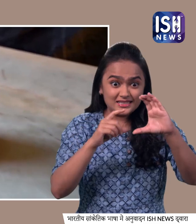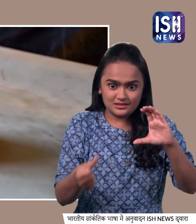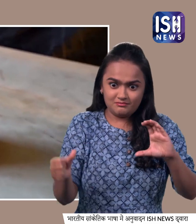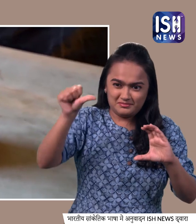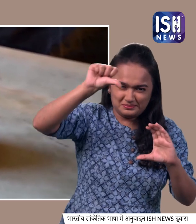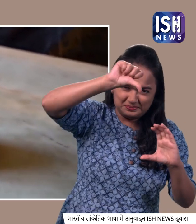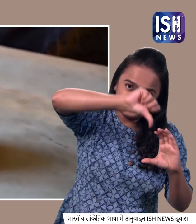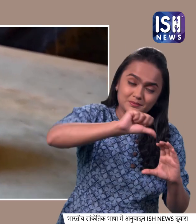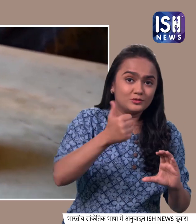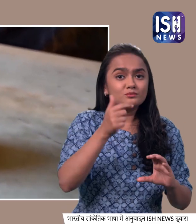and store the fridge.